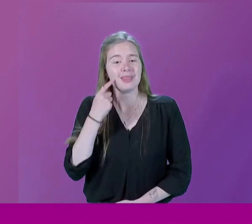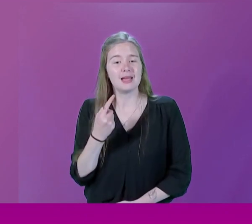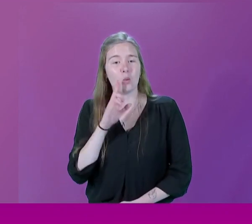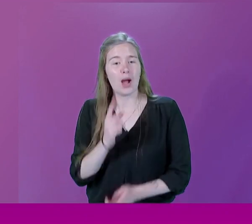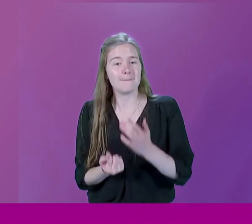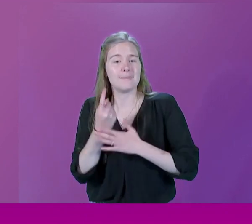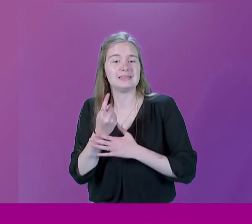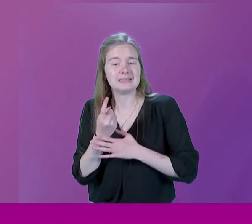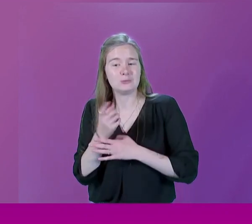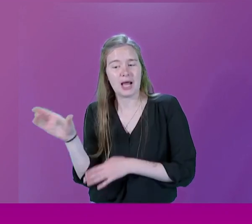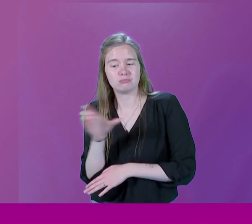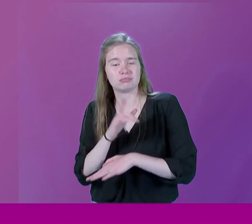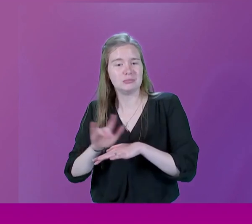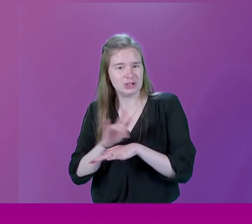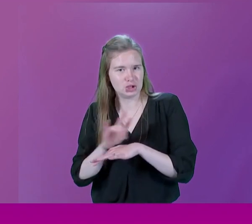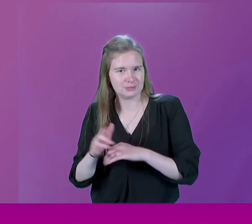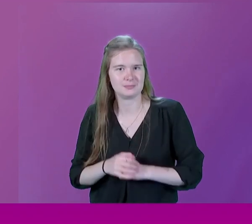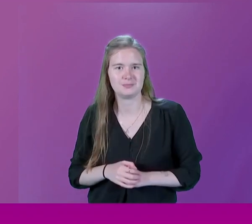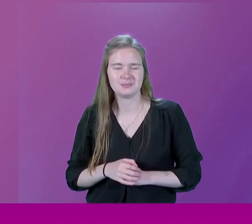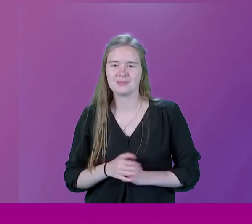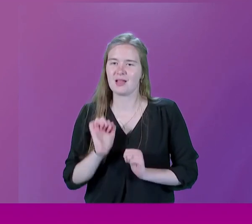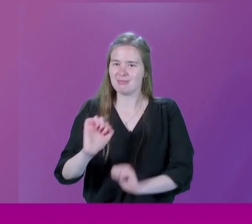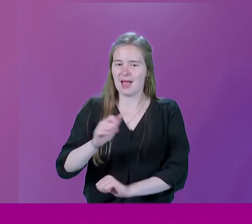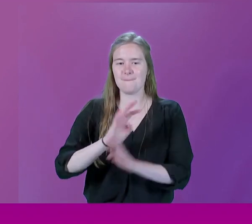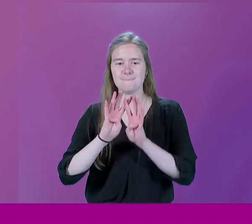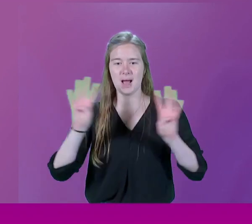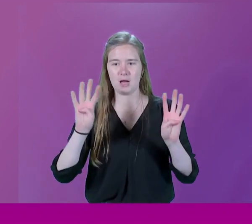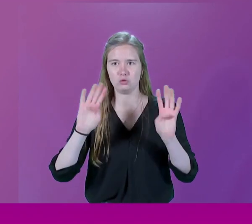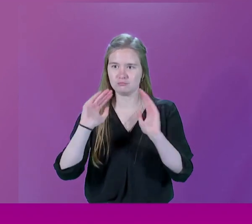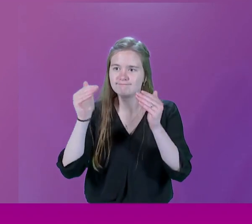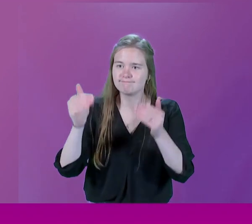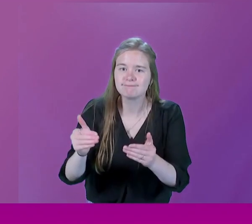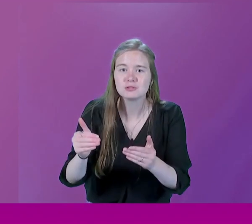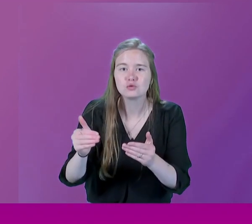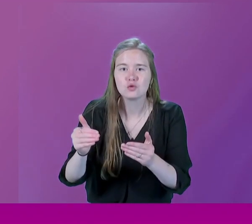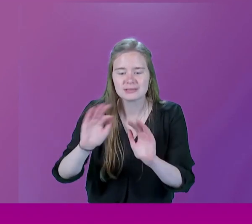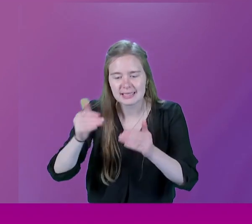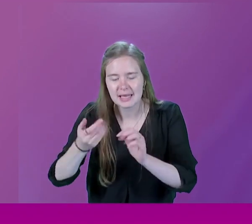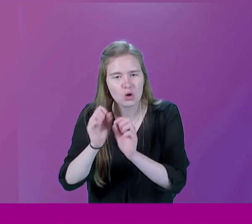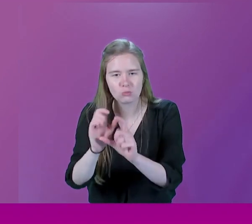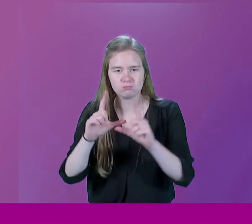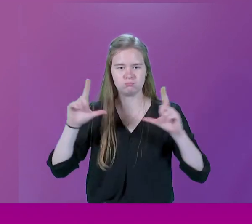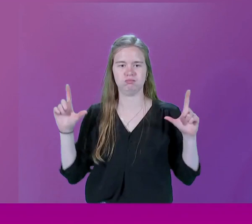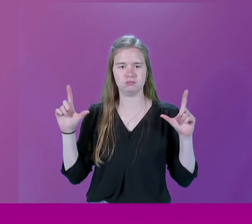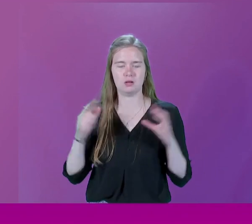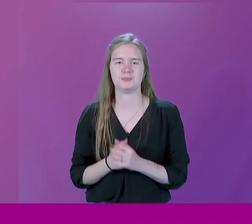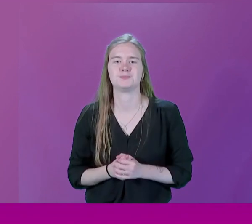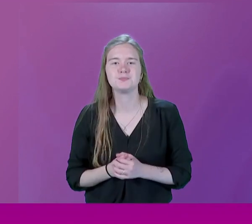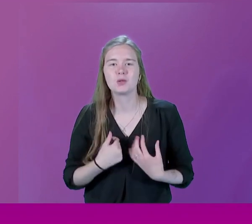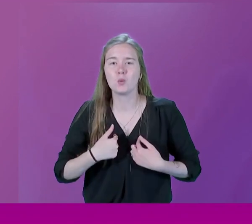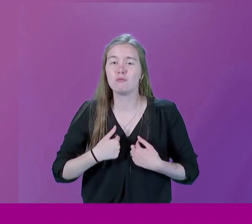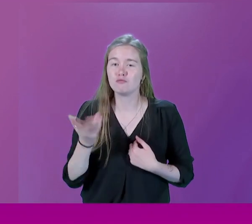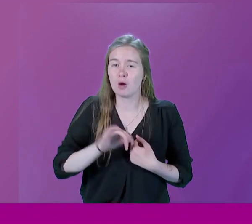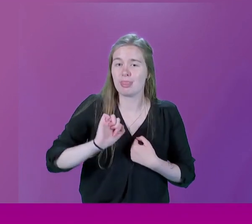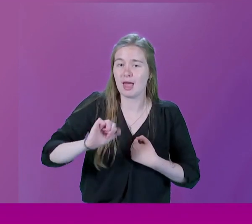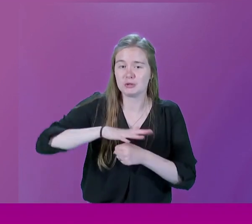what happened at the audition, was for that panel to zoom in but also zoom out. And from that,